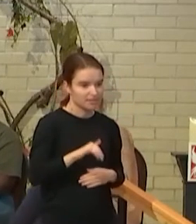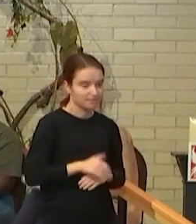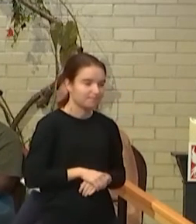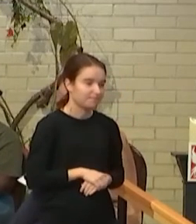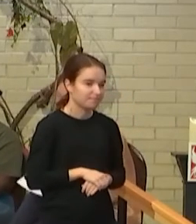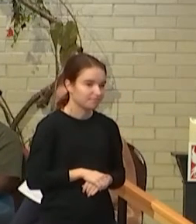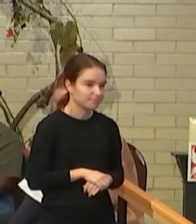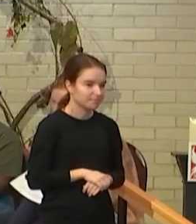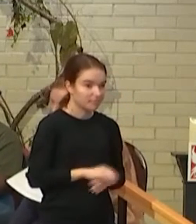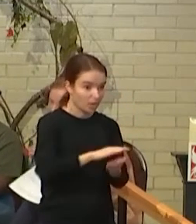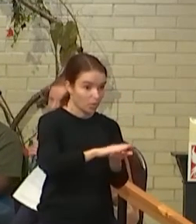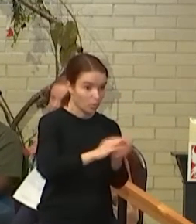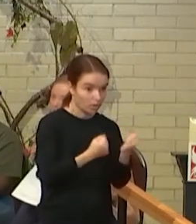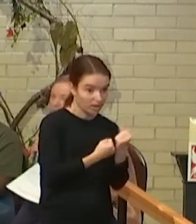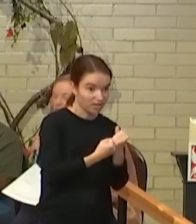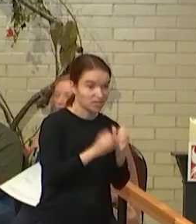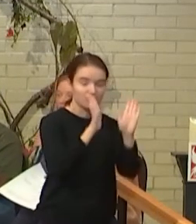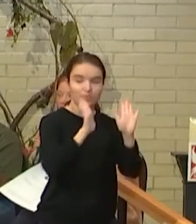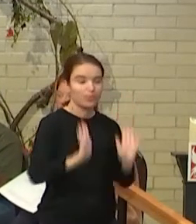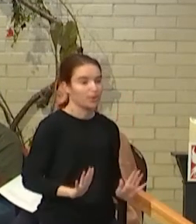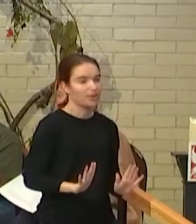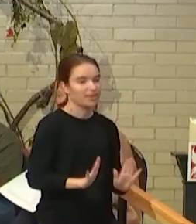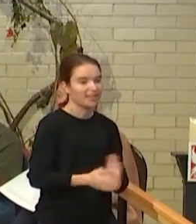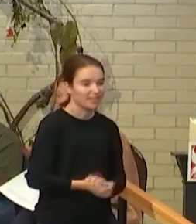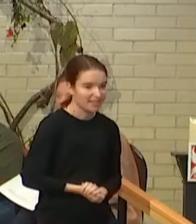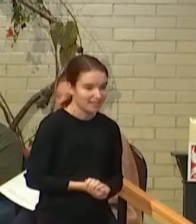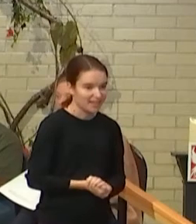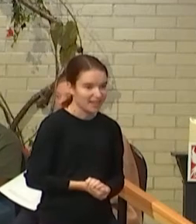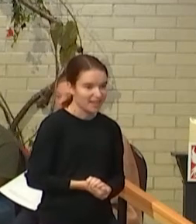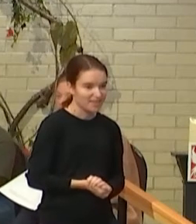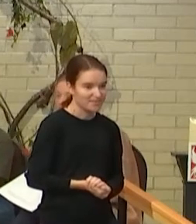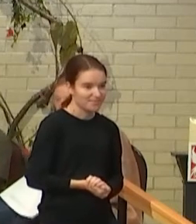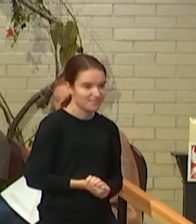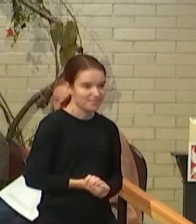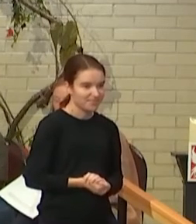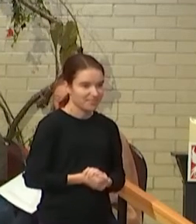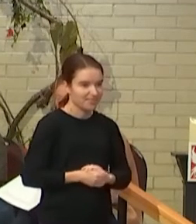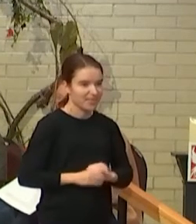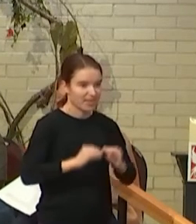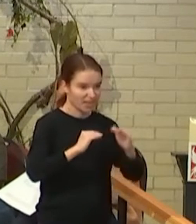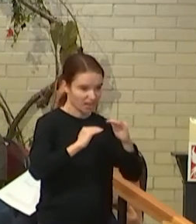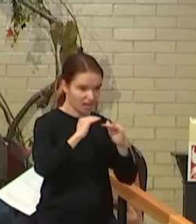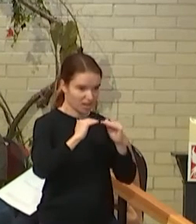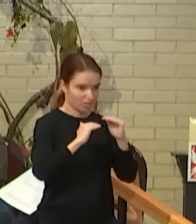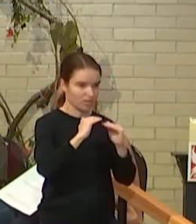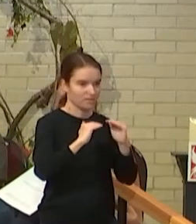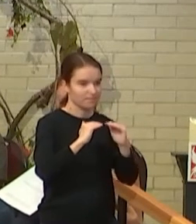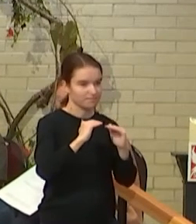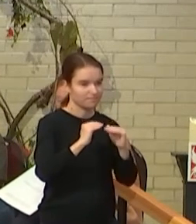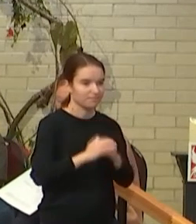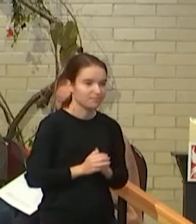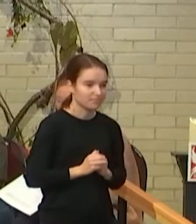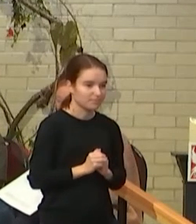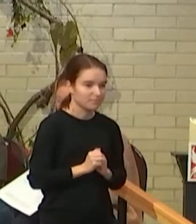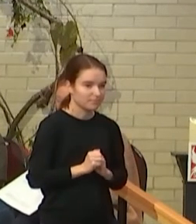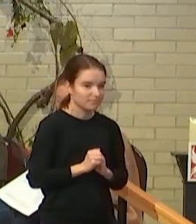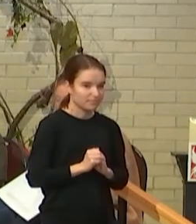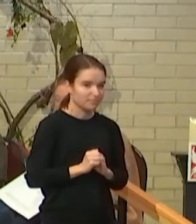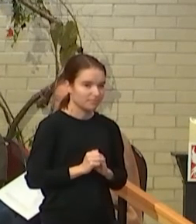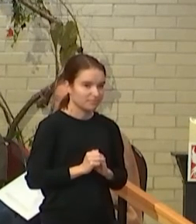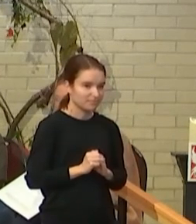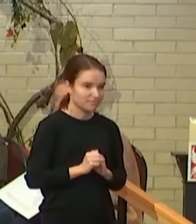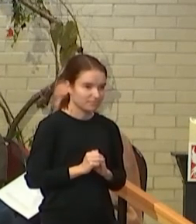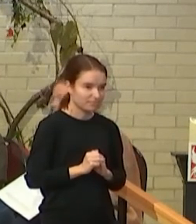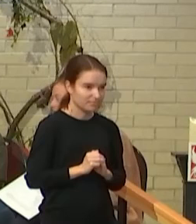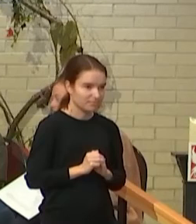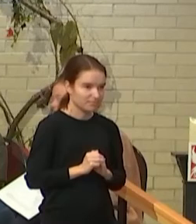Well, accommodations are awesome. Like I said before, they make the playing field equal. But also, I